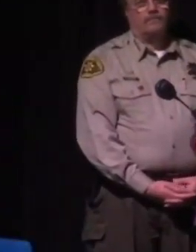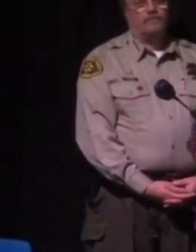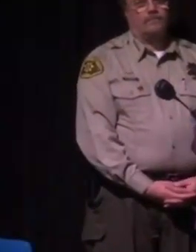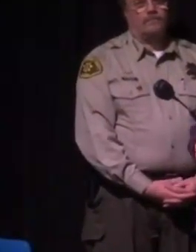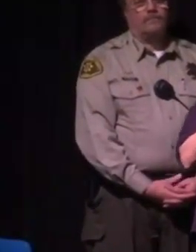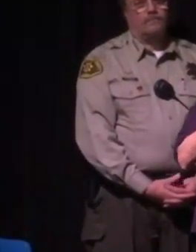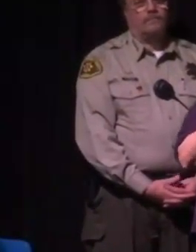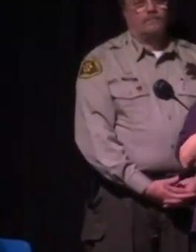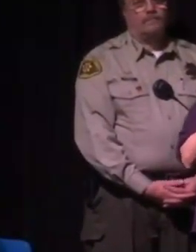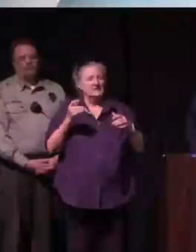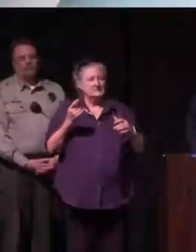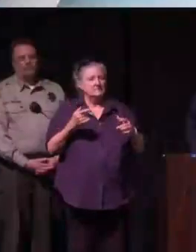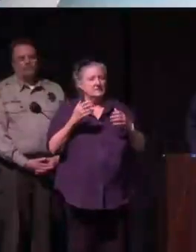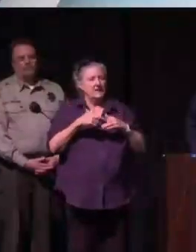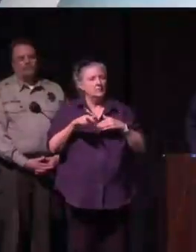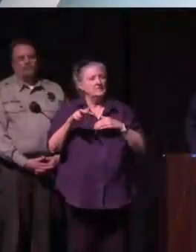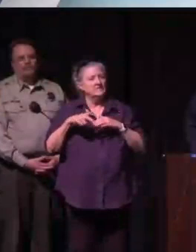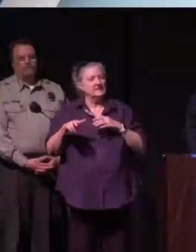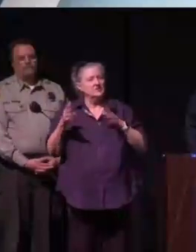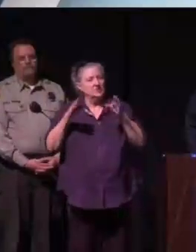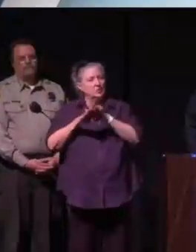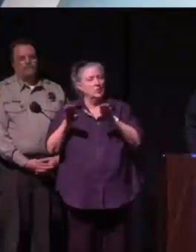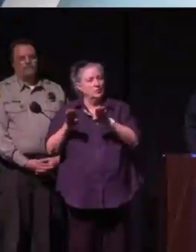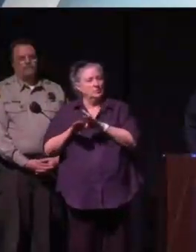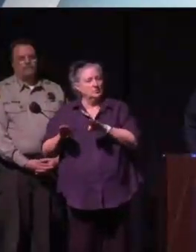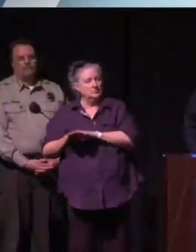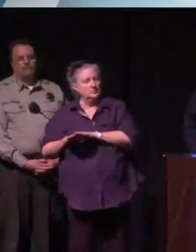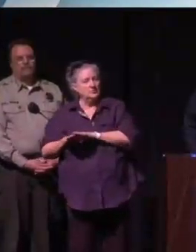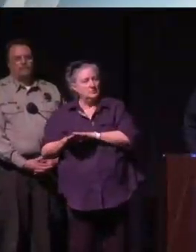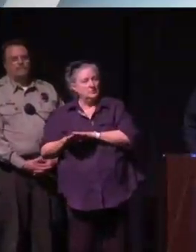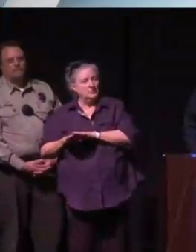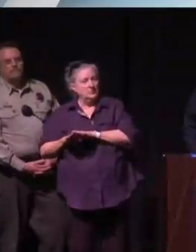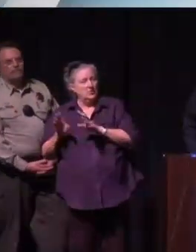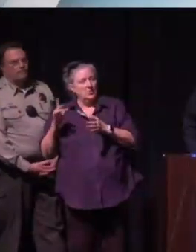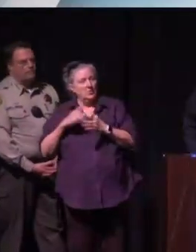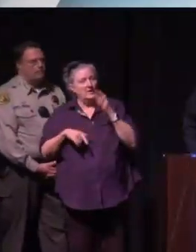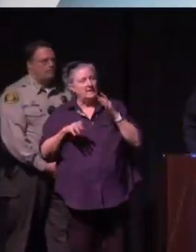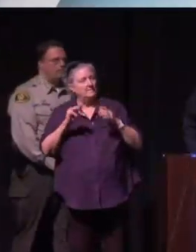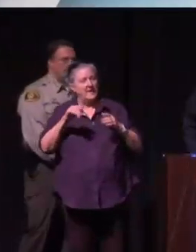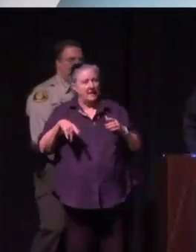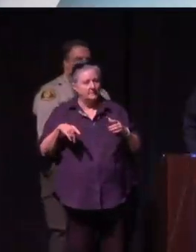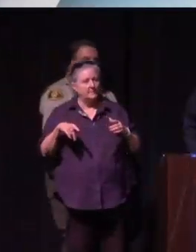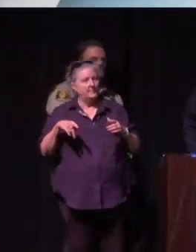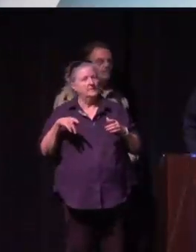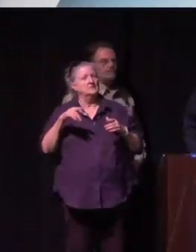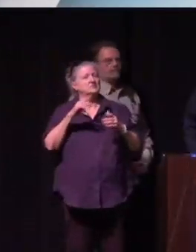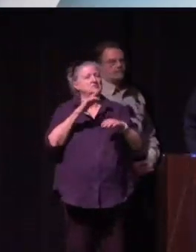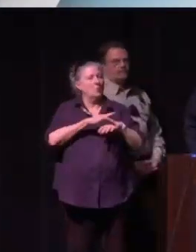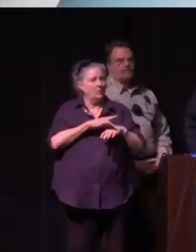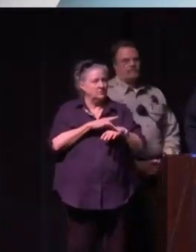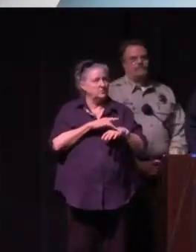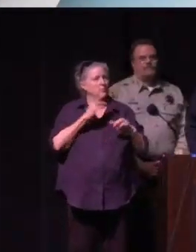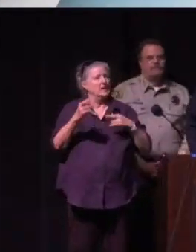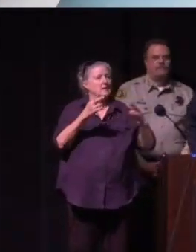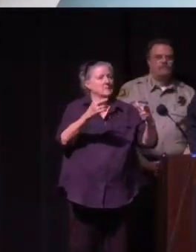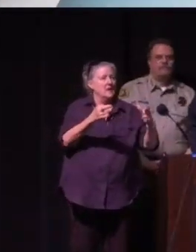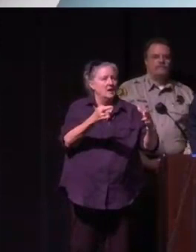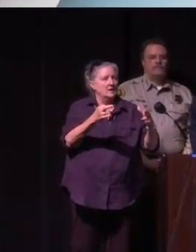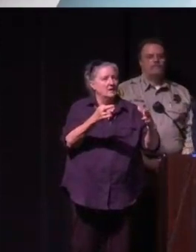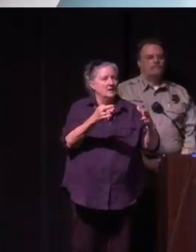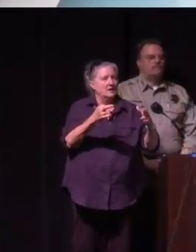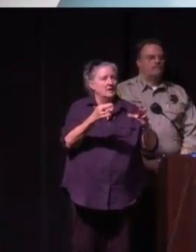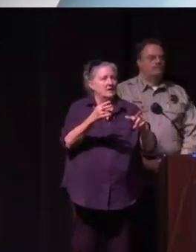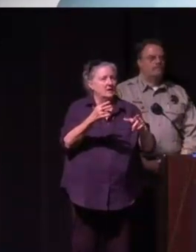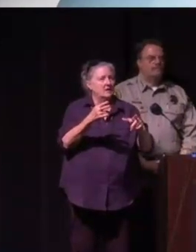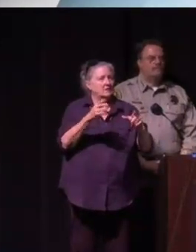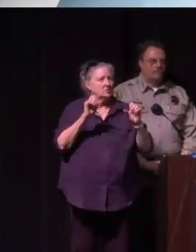online to find something that reflected the closures. What map source would you recommend that would be